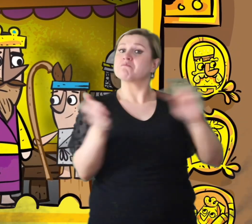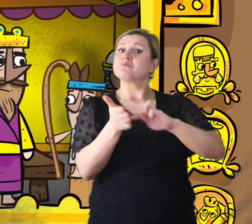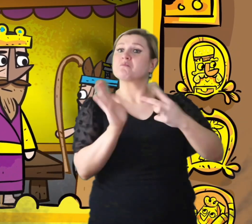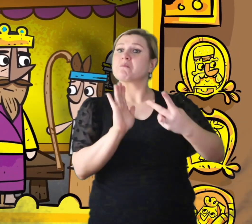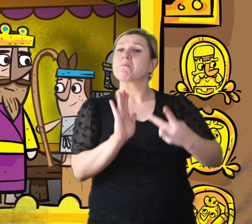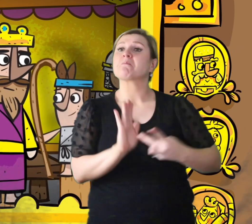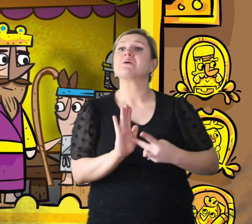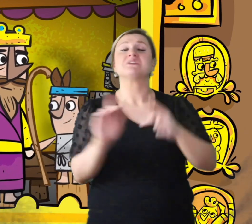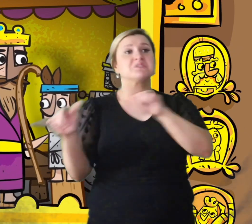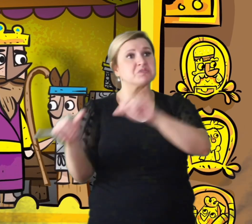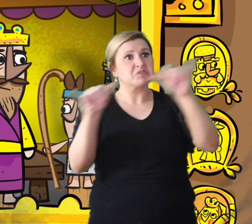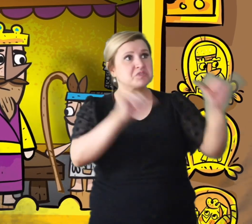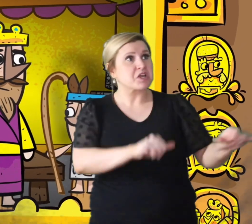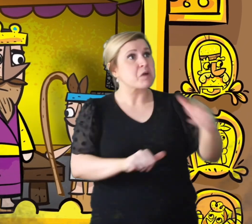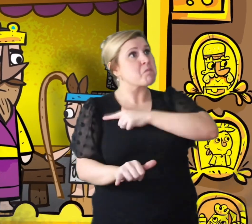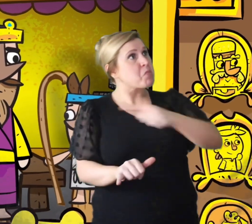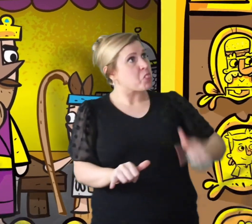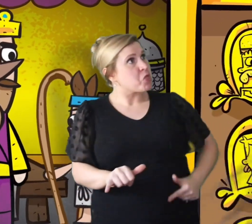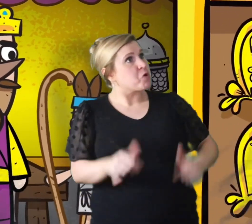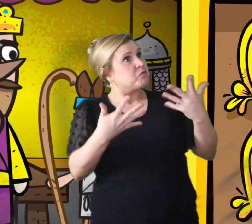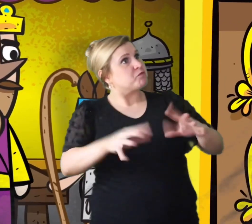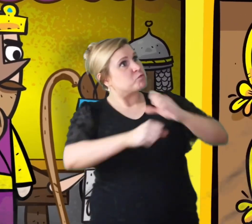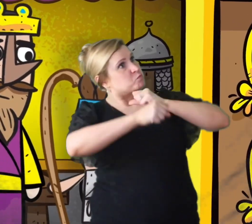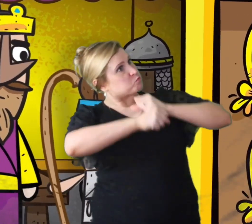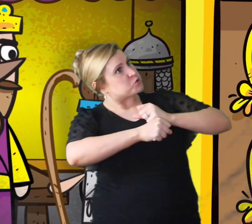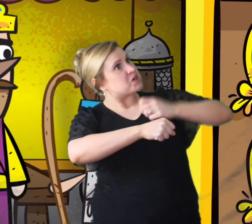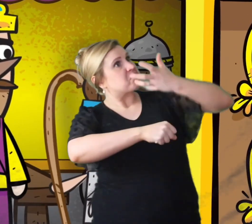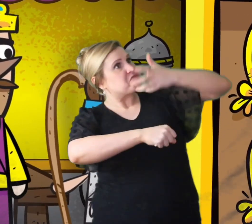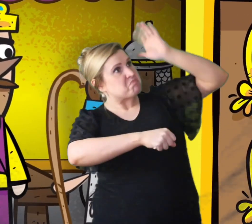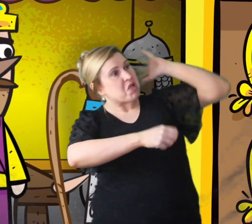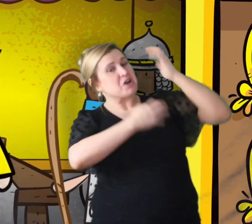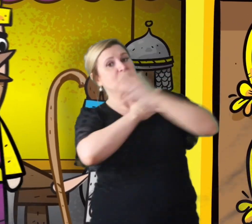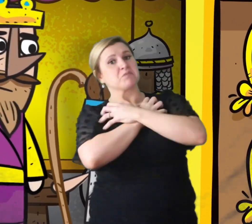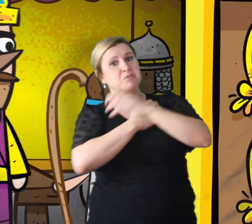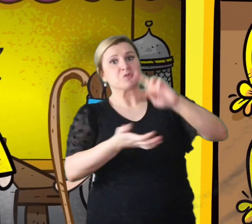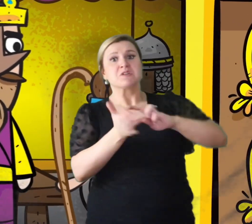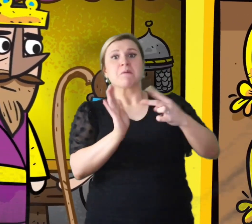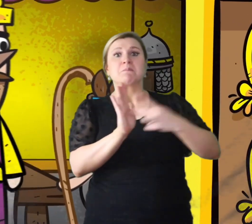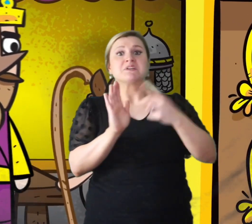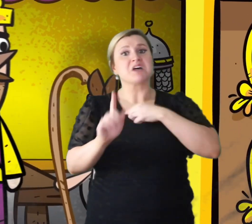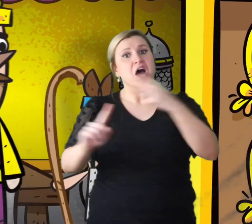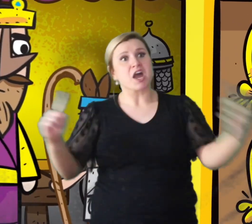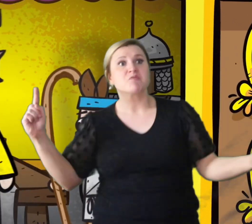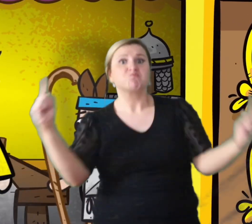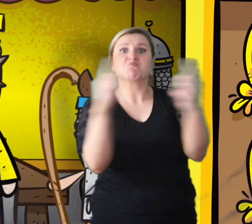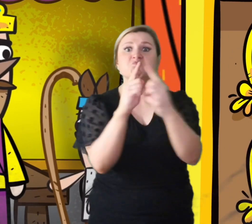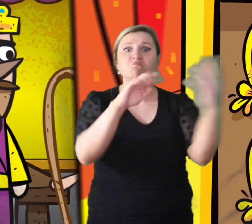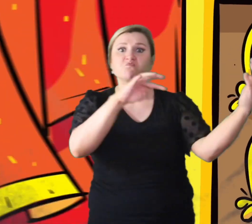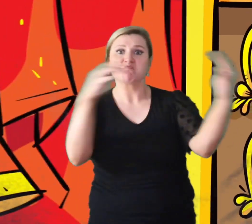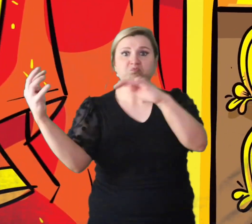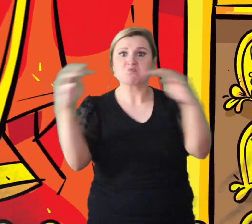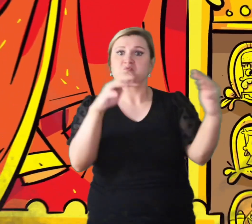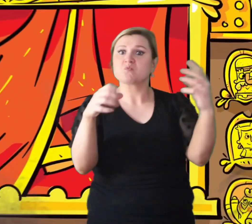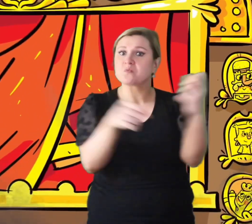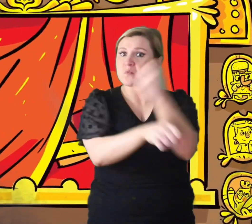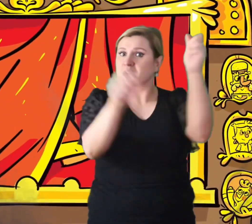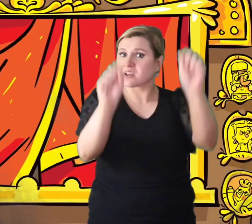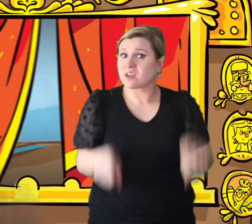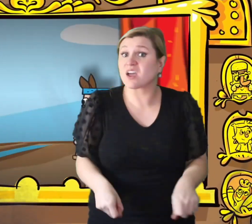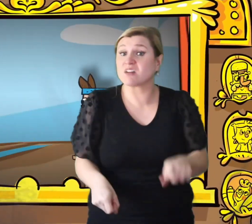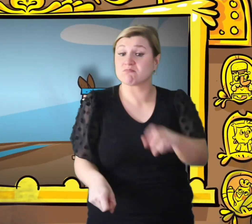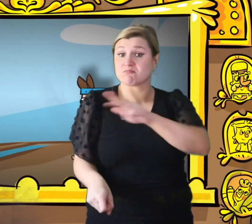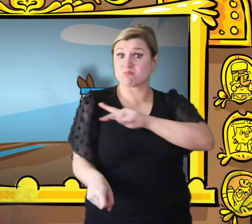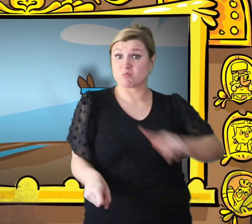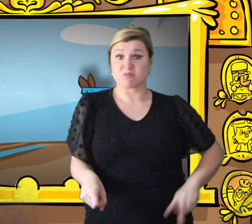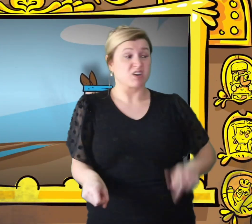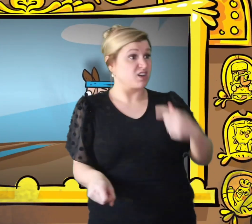this Philistine." So Saul said, "All right, go ahead and may the Lord be with you." David